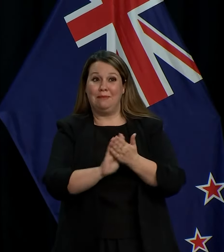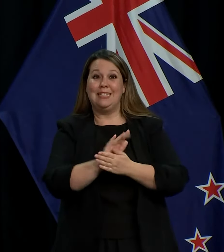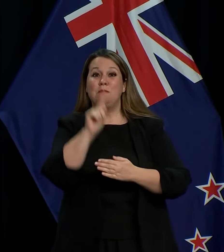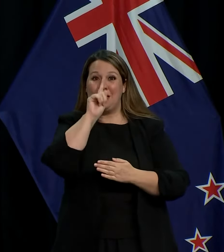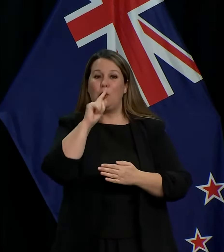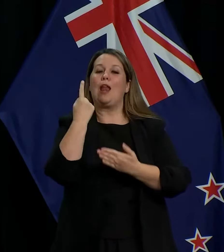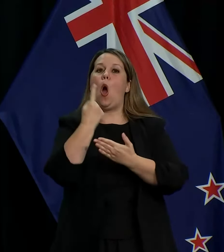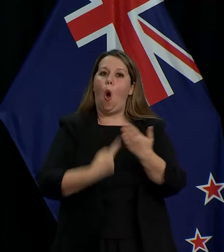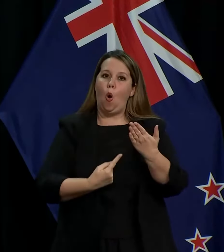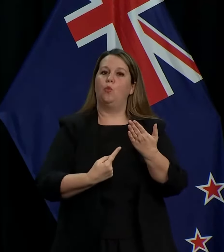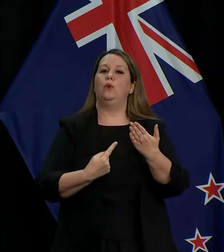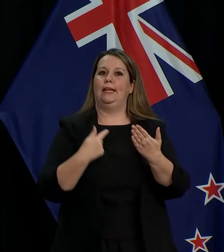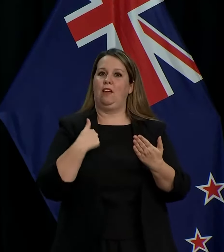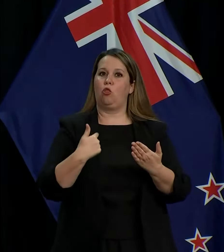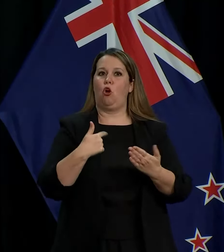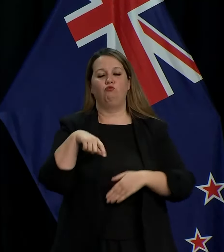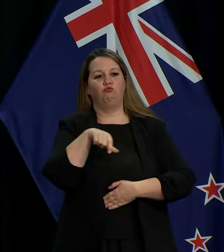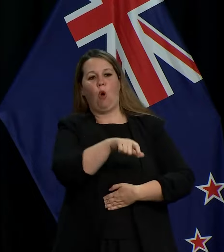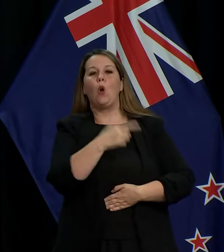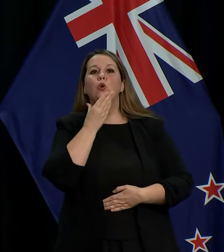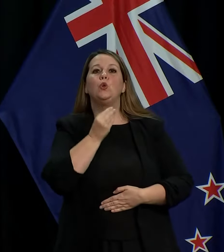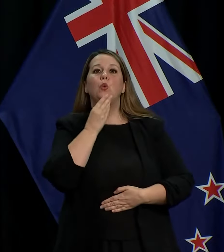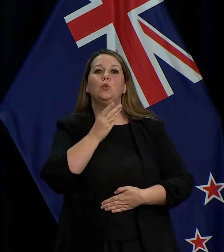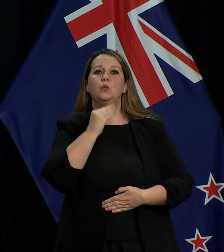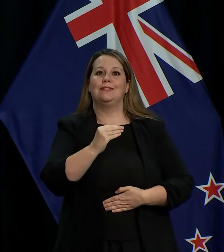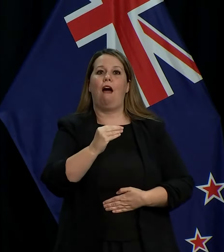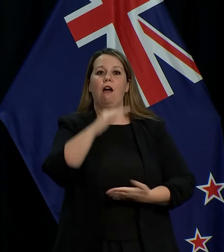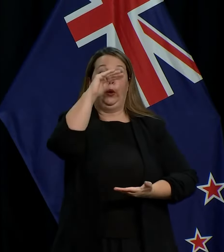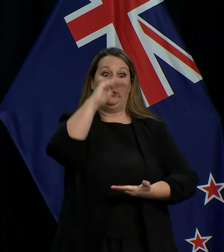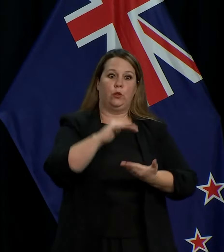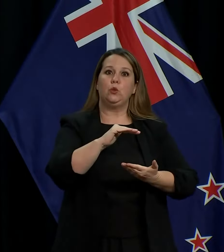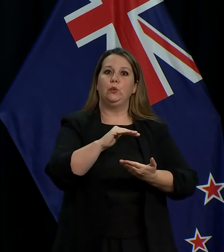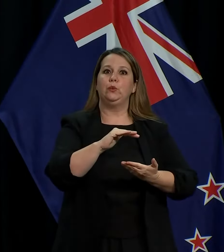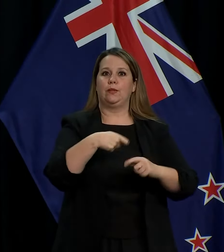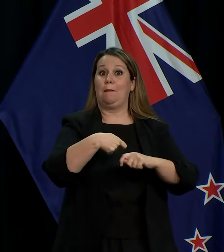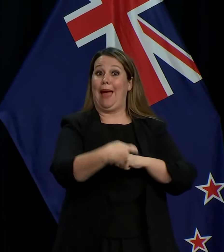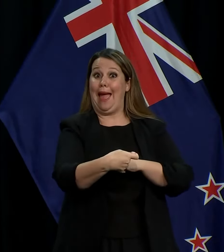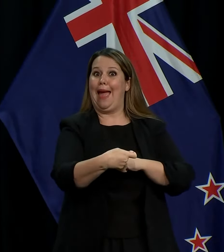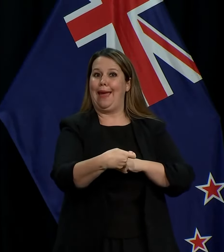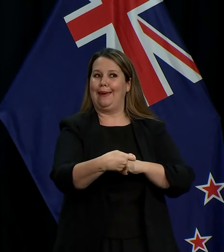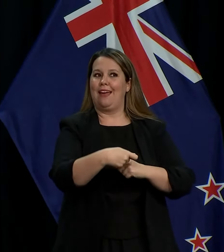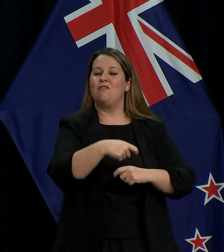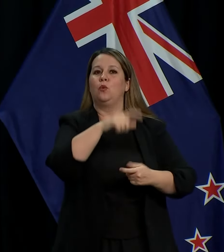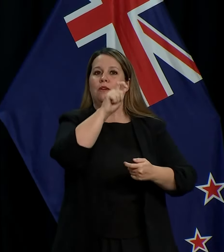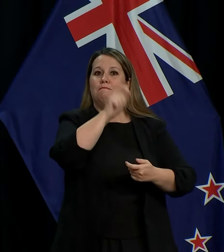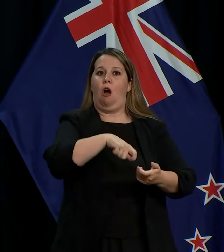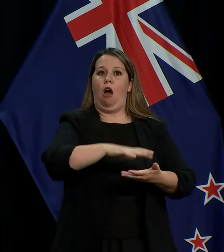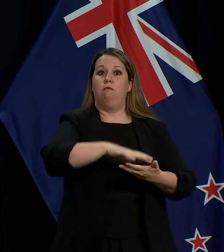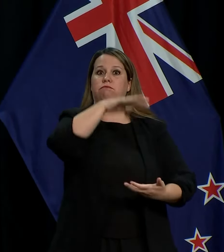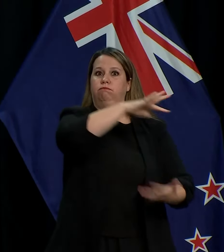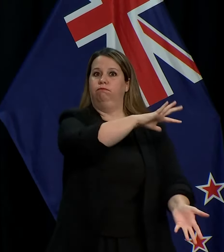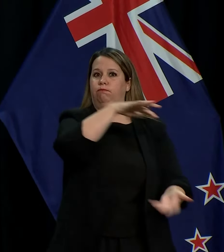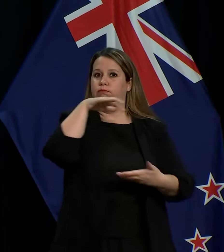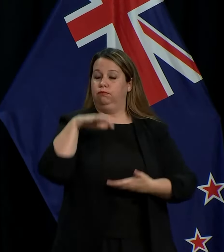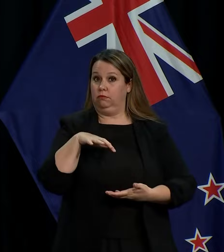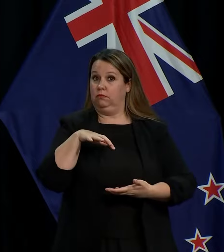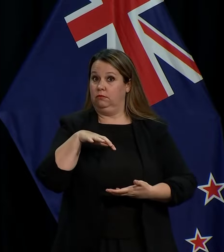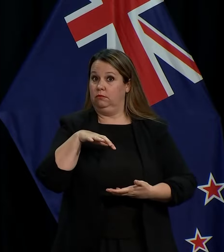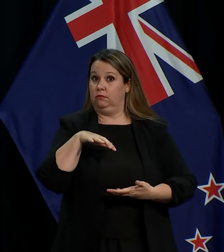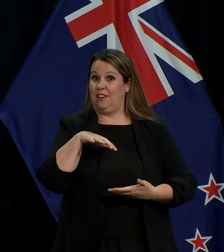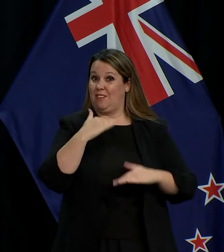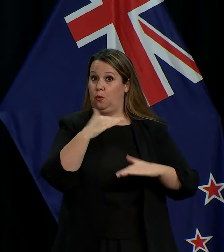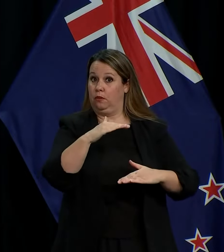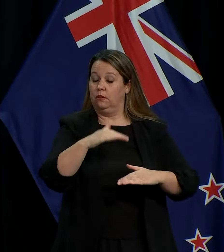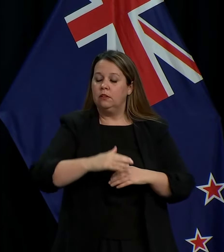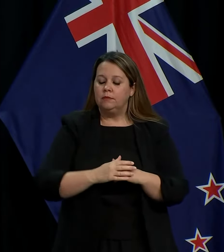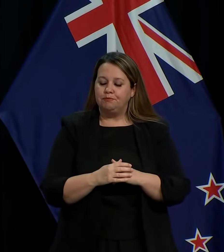up so much, for example? Is that the slow bit here? I wouldn't want to say that that's been the only issue, because there have been a number